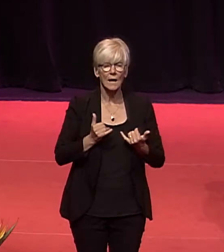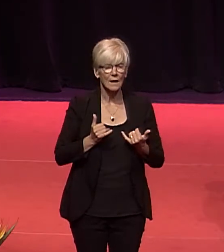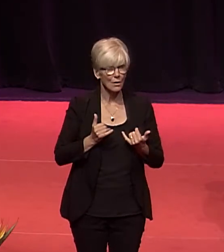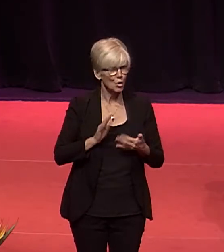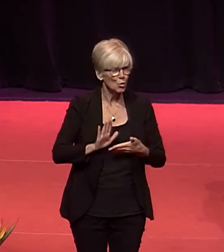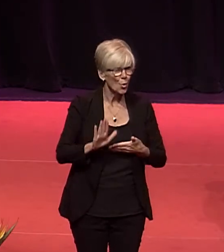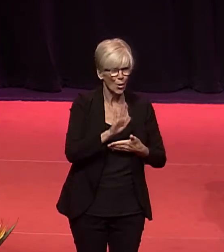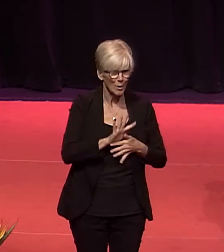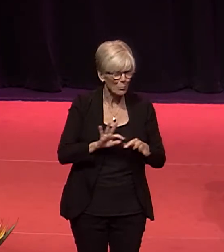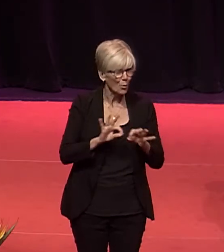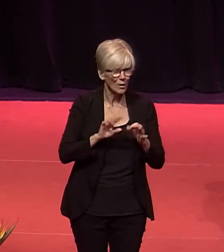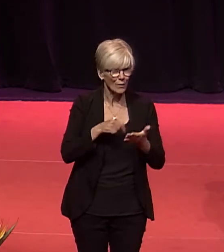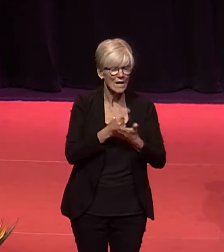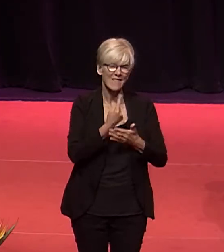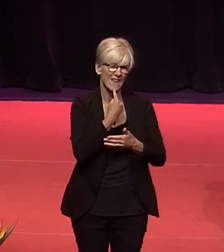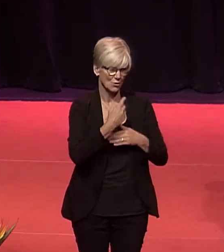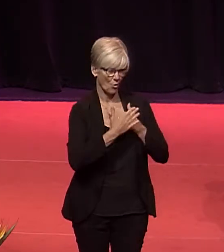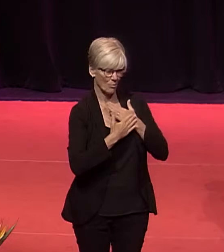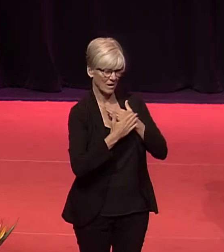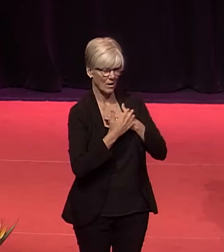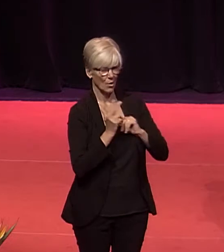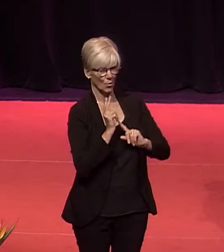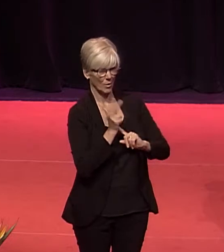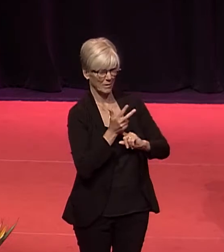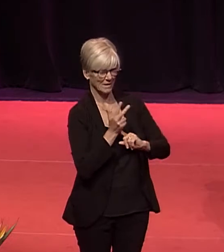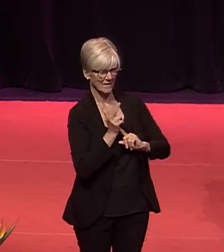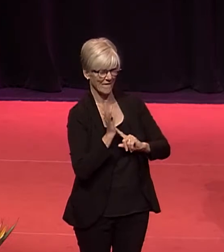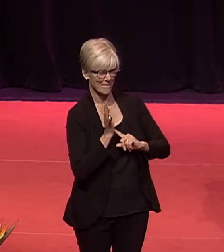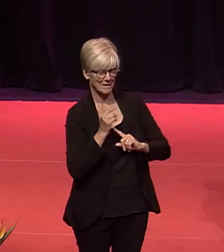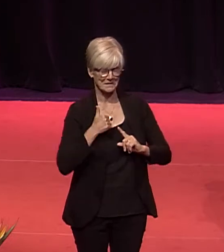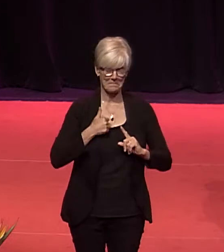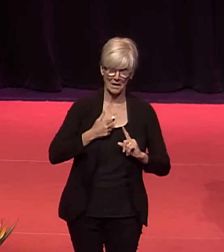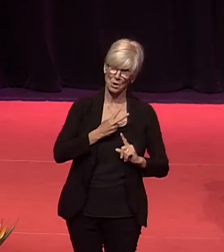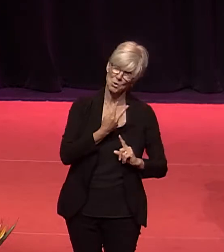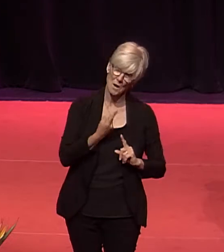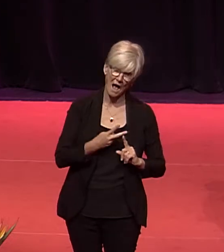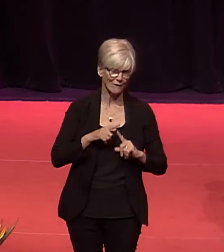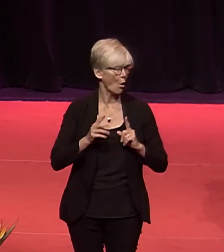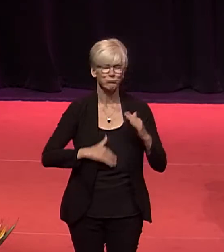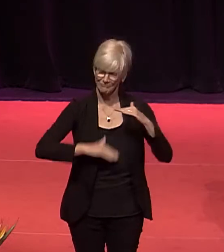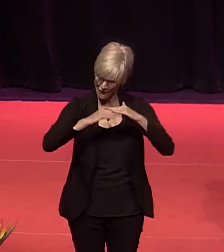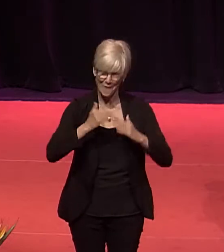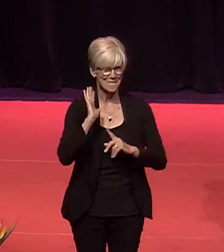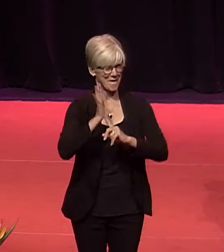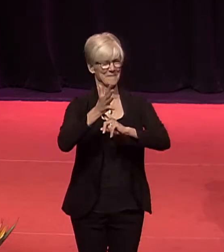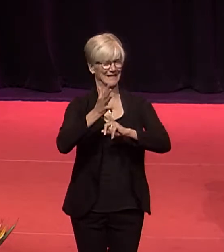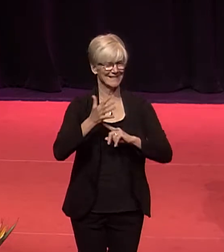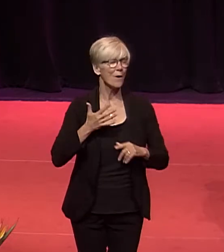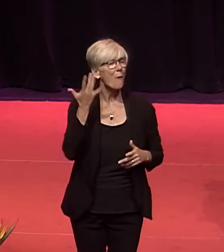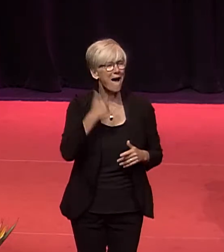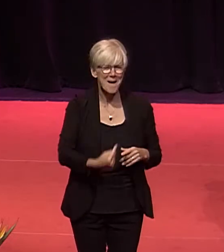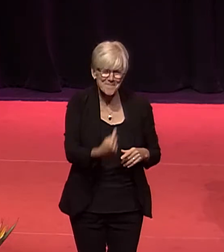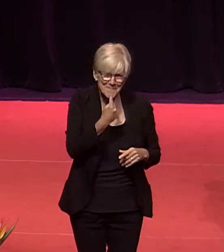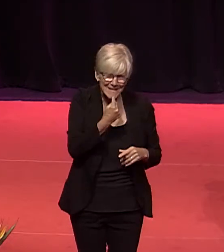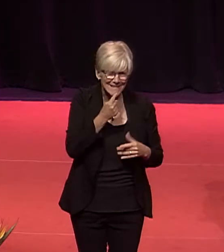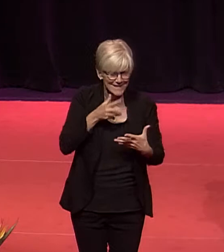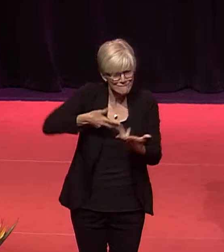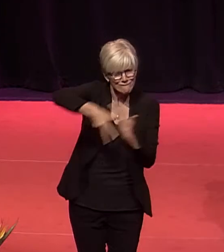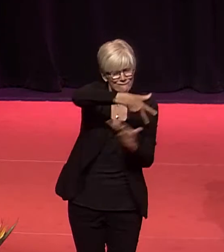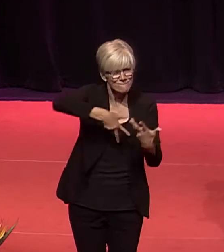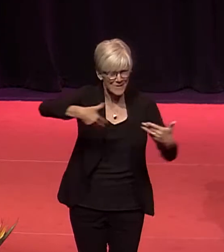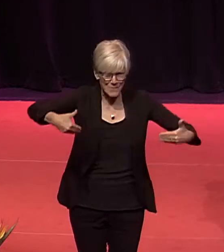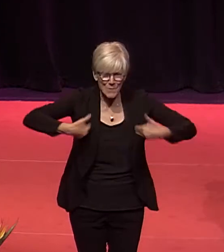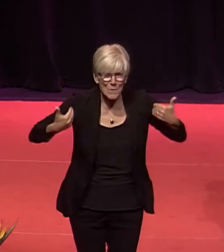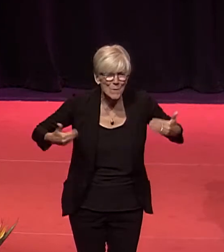my full 5 minutes. They said 3 to 5. I usually would make that 2.5, but I took 5. I miss being with students. I miss